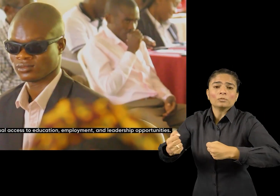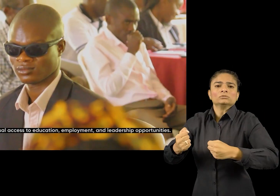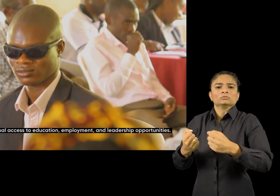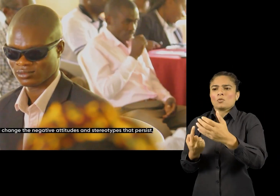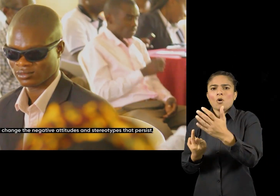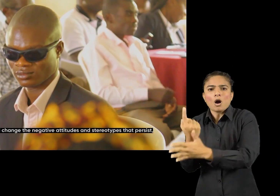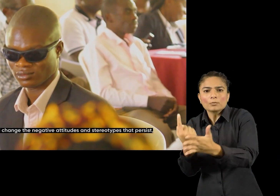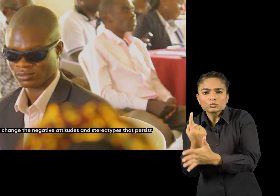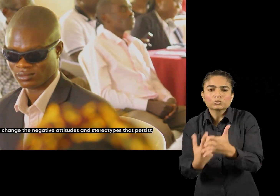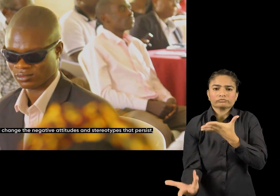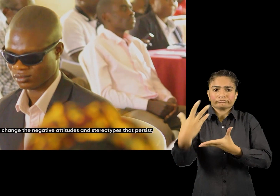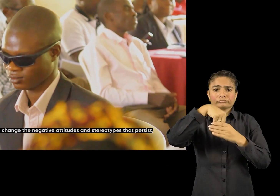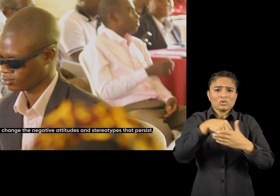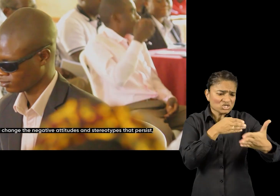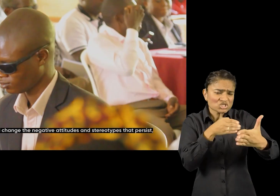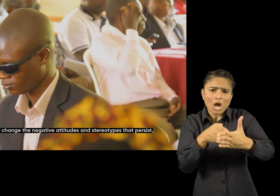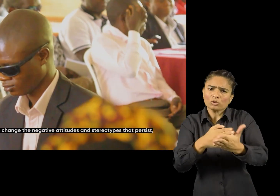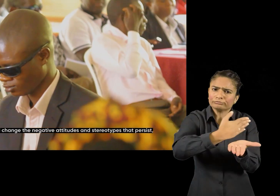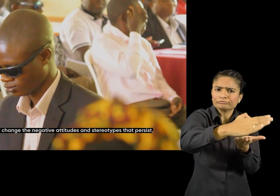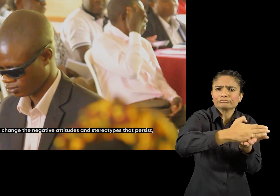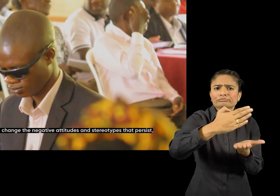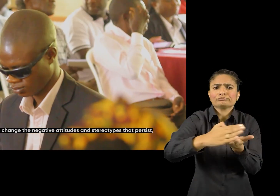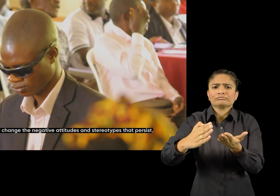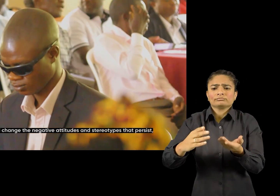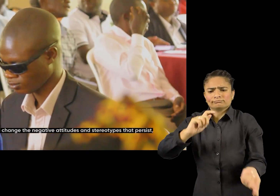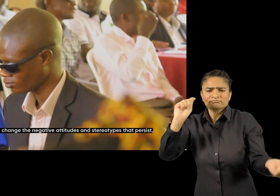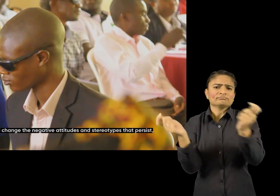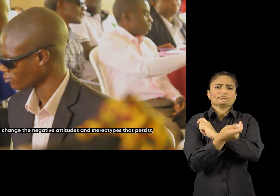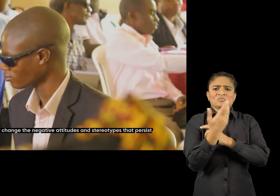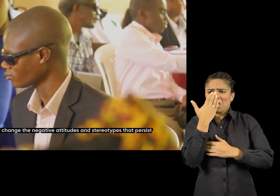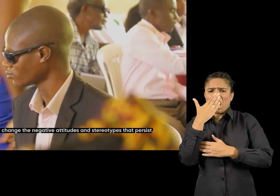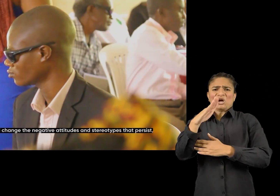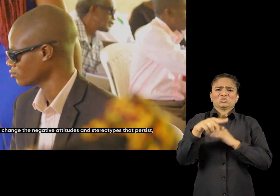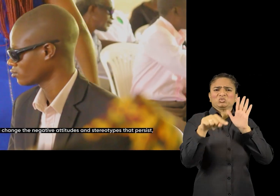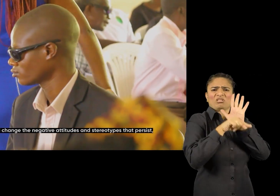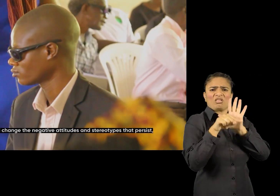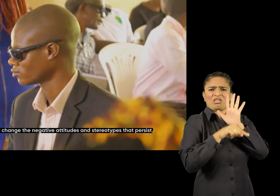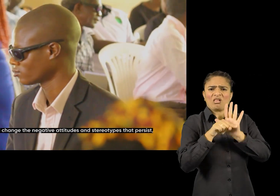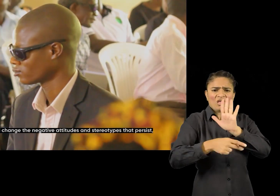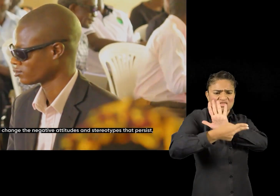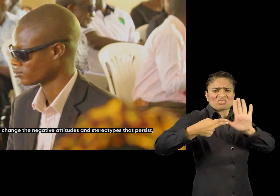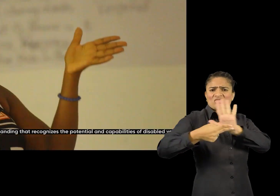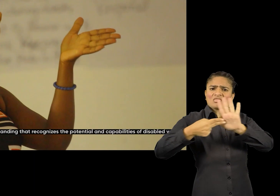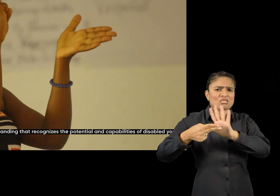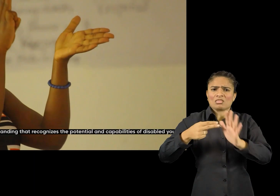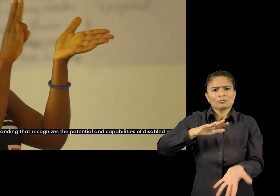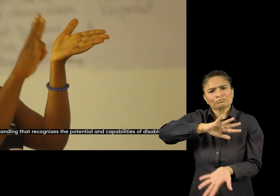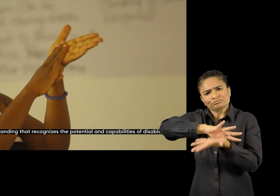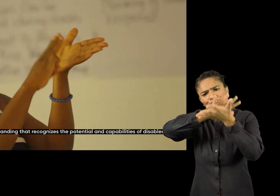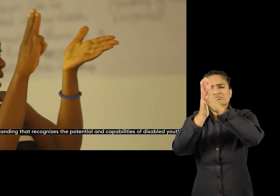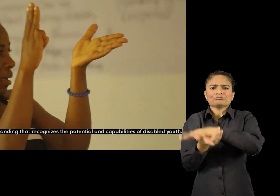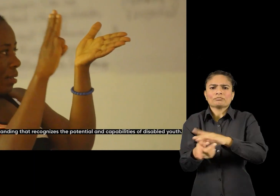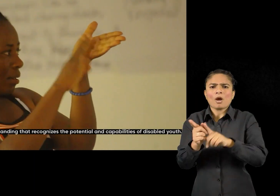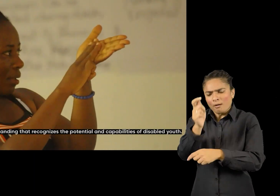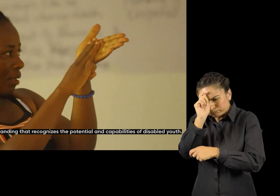leadership opportunities. We must challenge and change the negative attitudes and stereotypes that persist, replacing